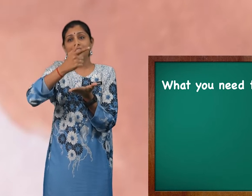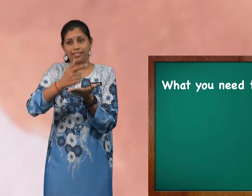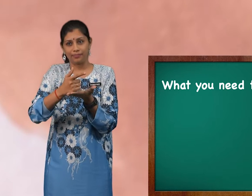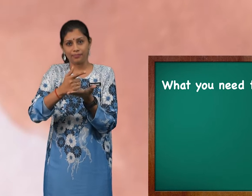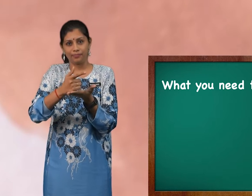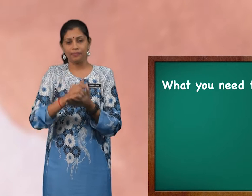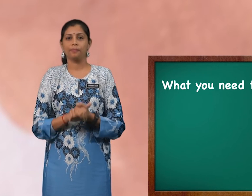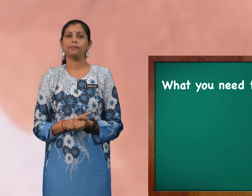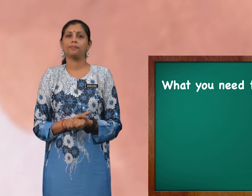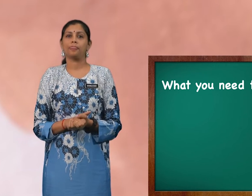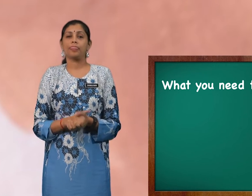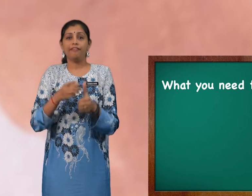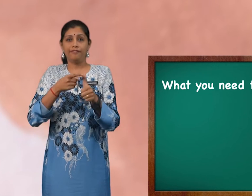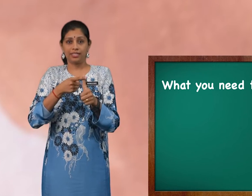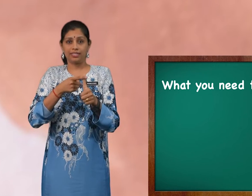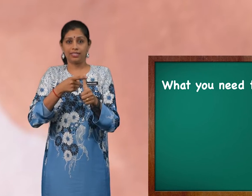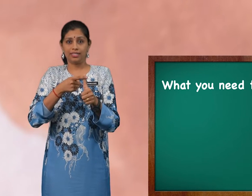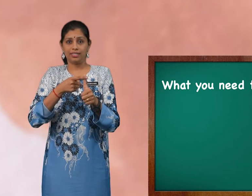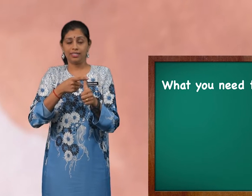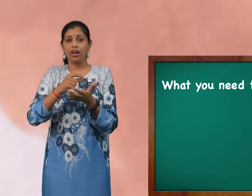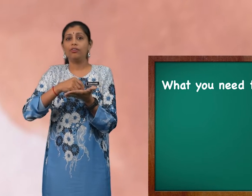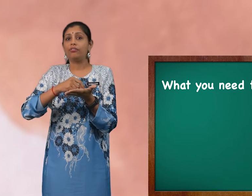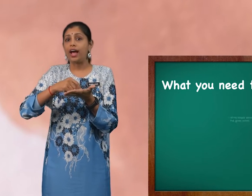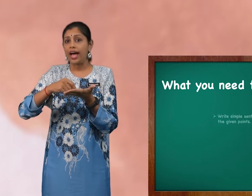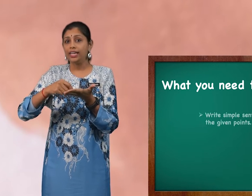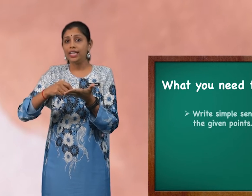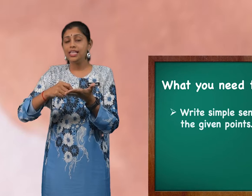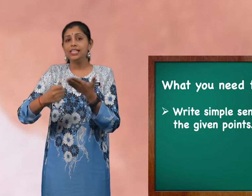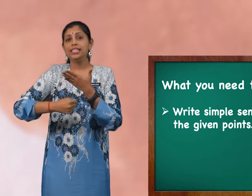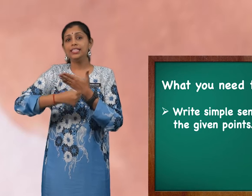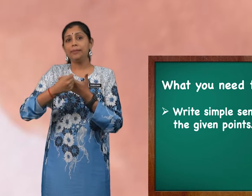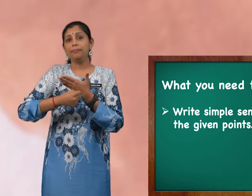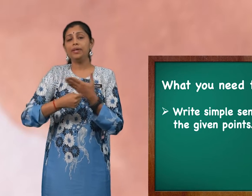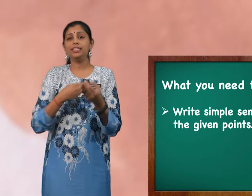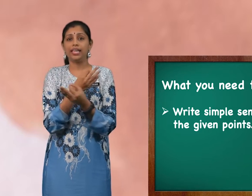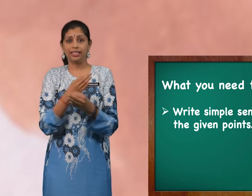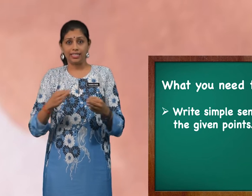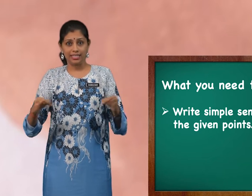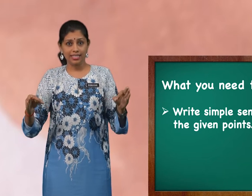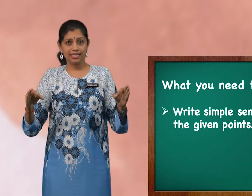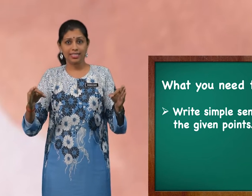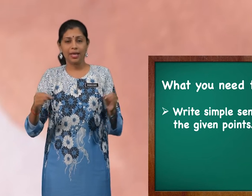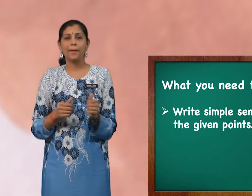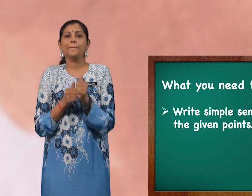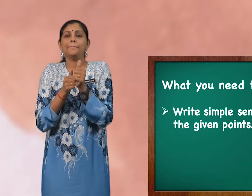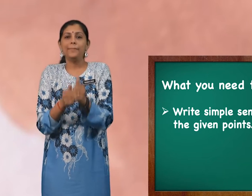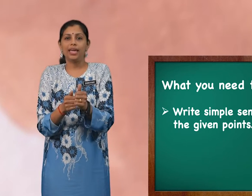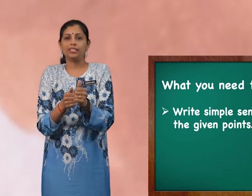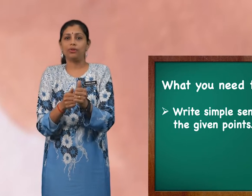lesson. First, write simple sentences based on